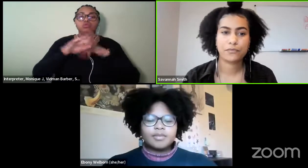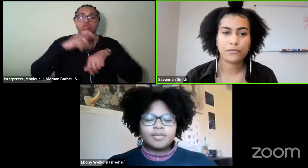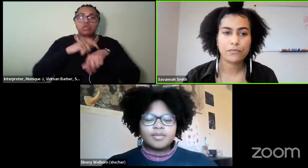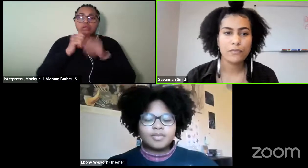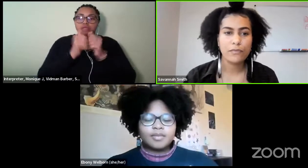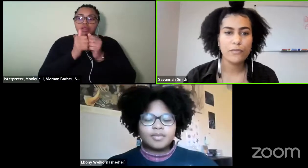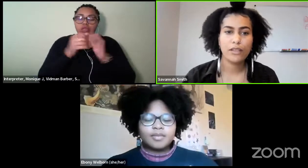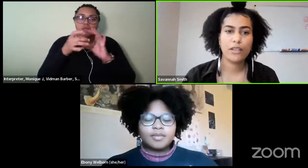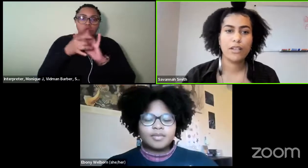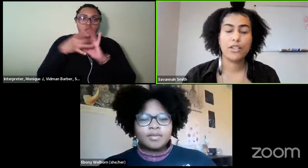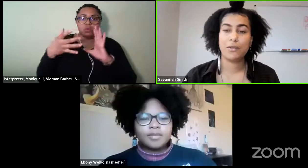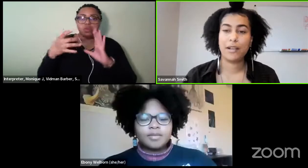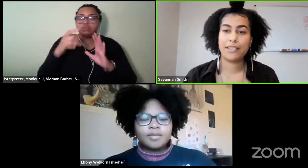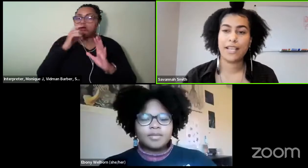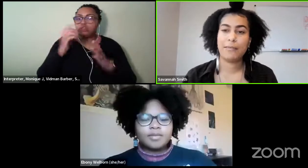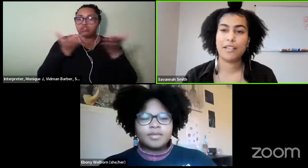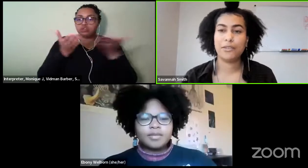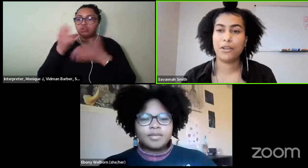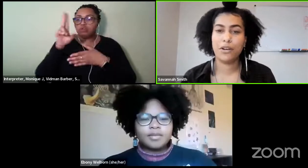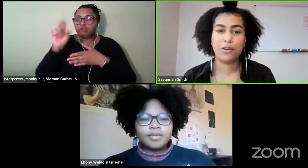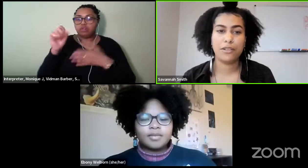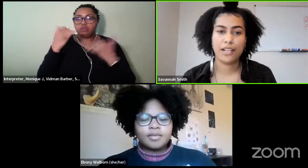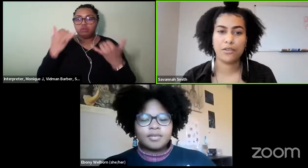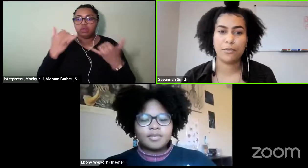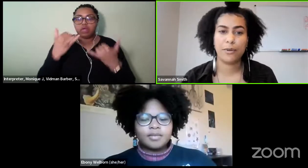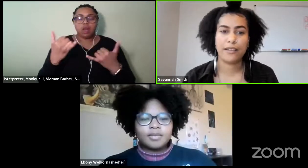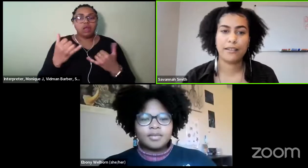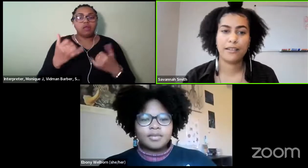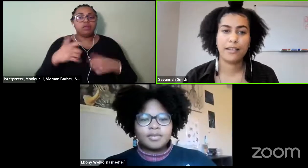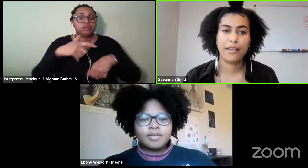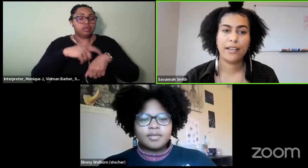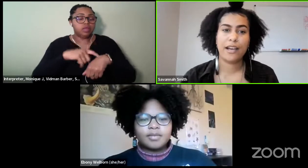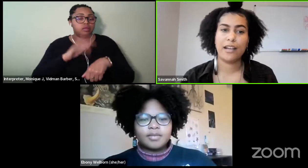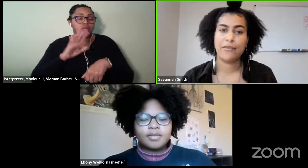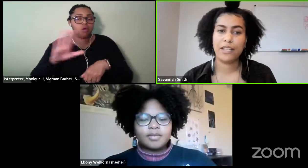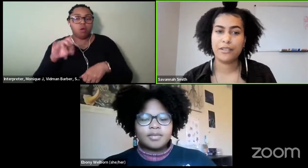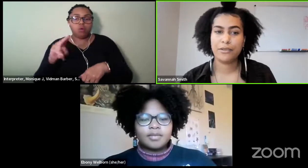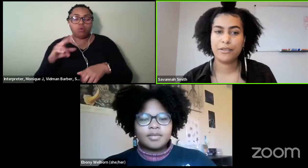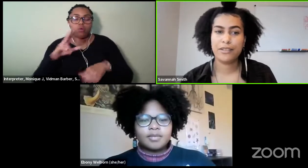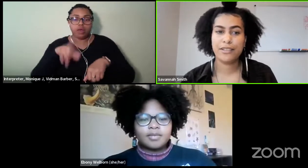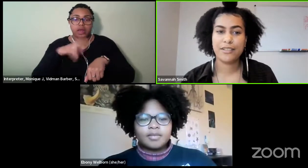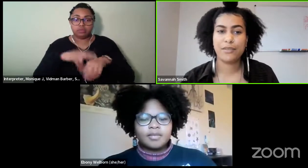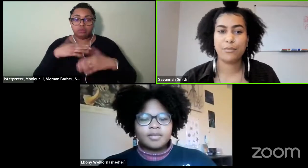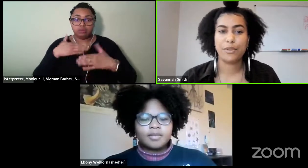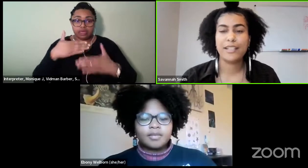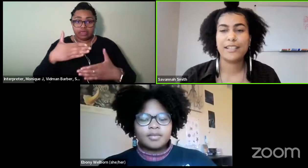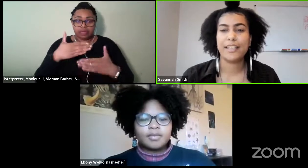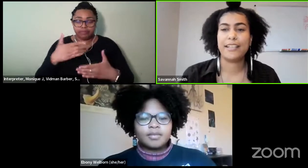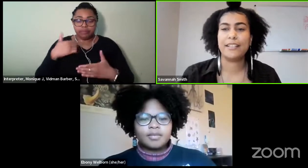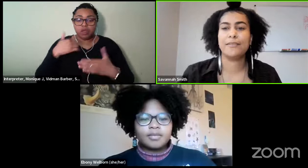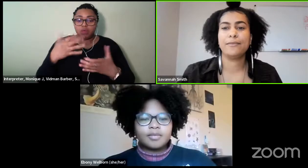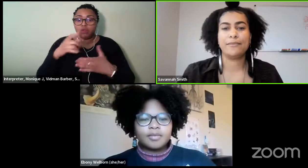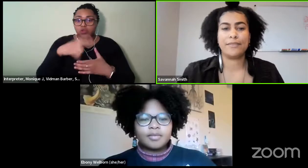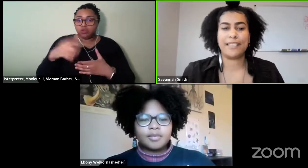now. So at the timing of your own natural breath, I invite you to